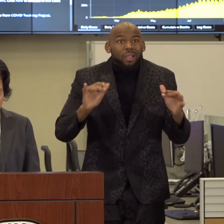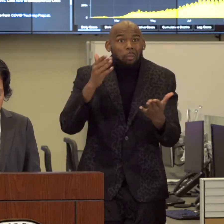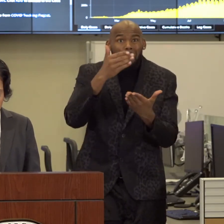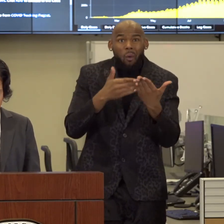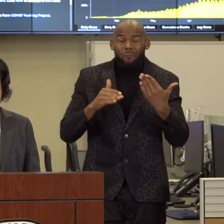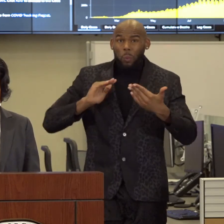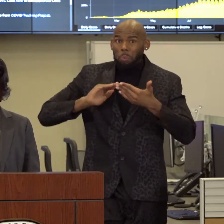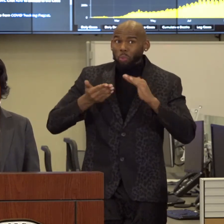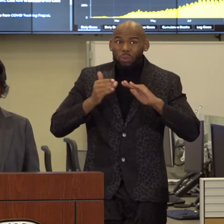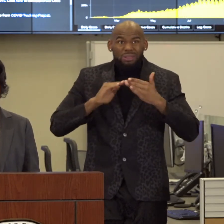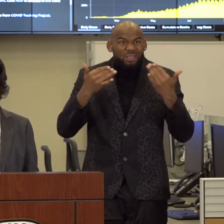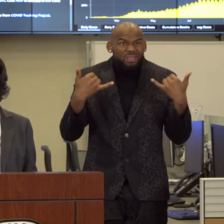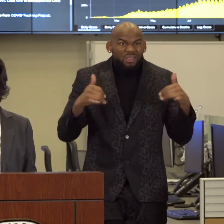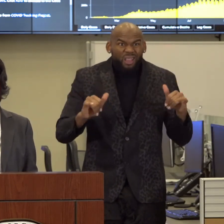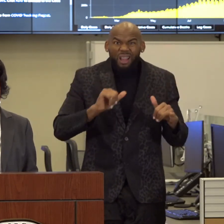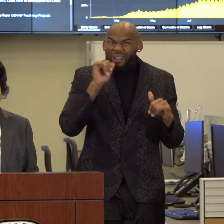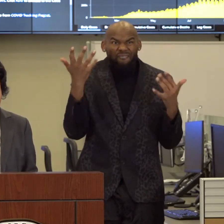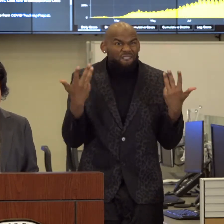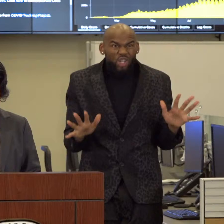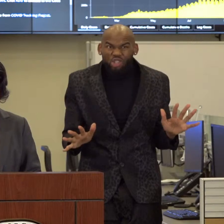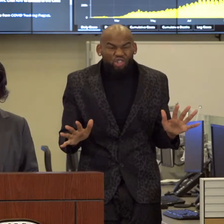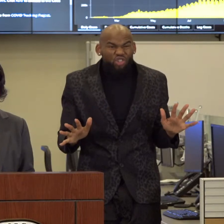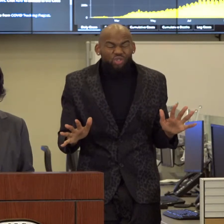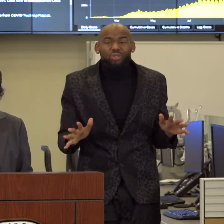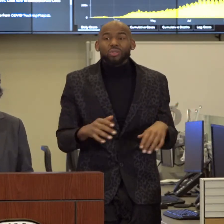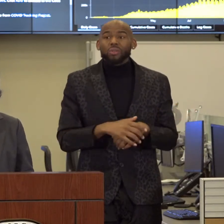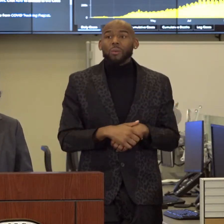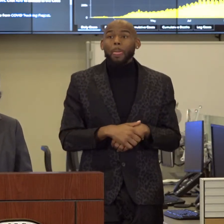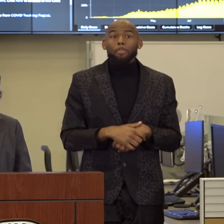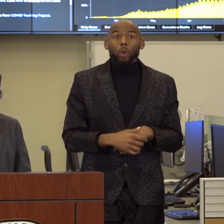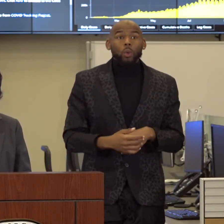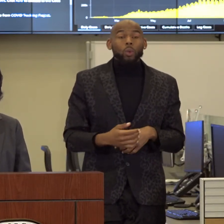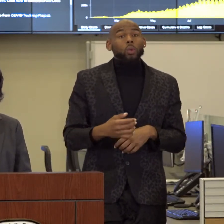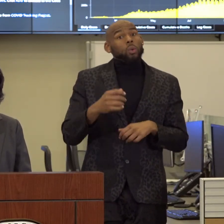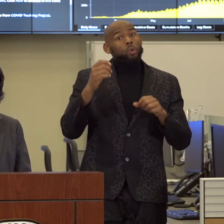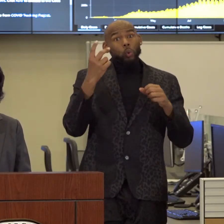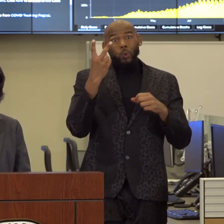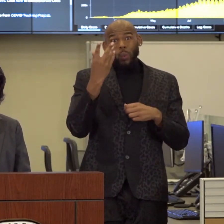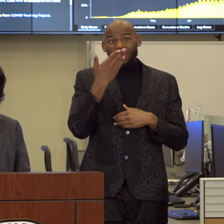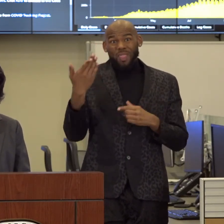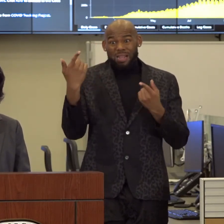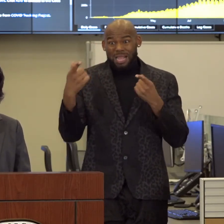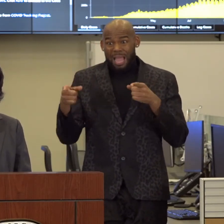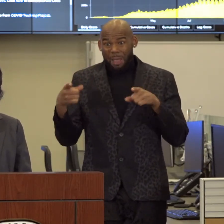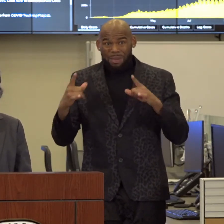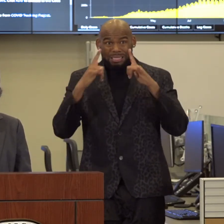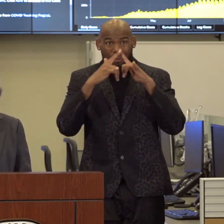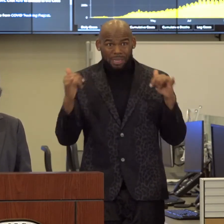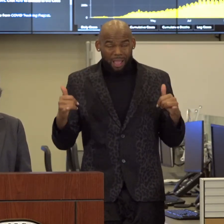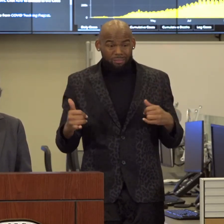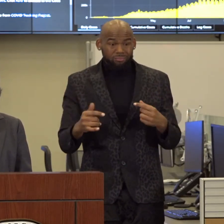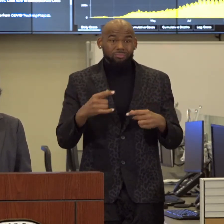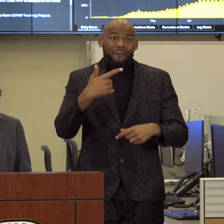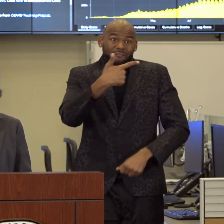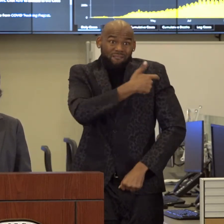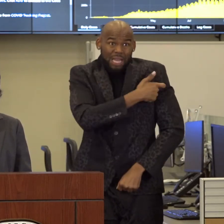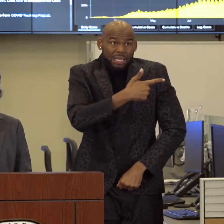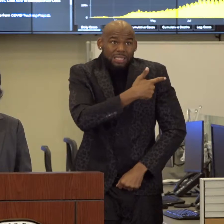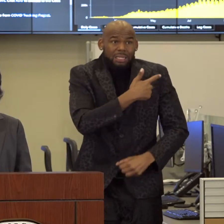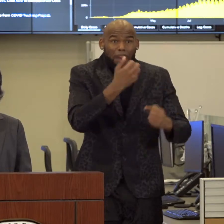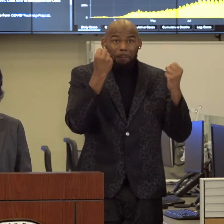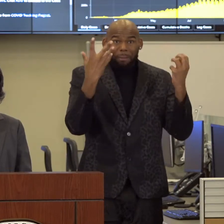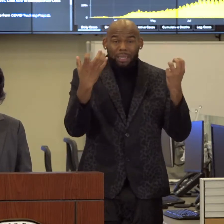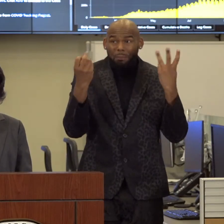community. But I believe that we're at this point going to be able to do two things at once. We're going to be working to vaccinate as many of our